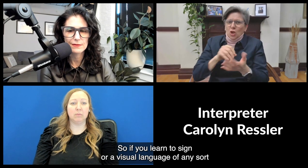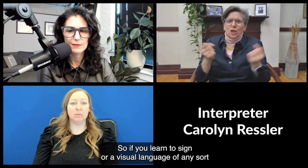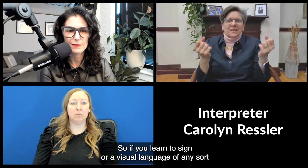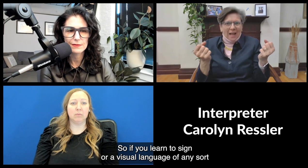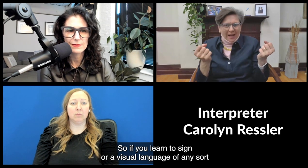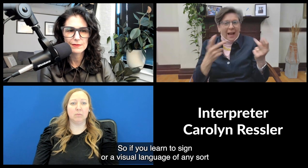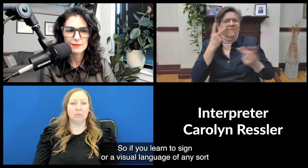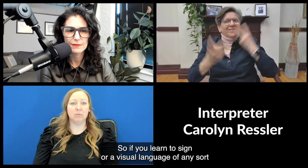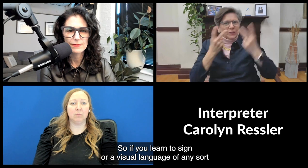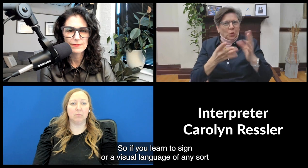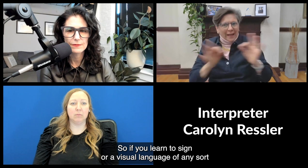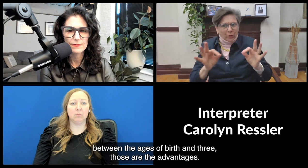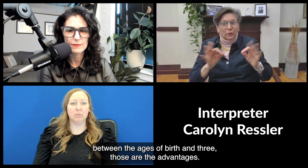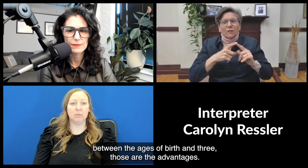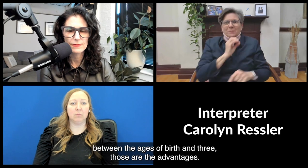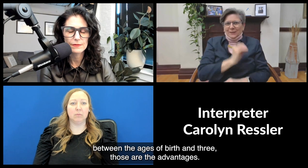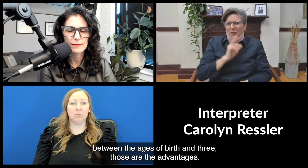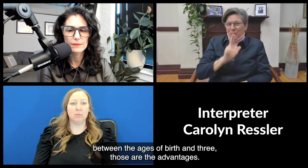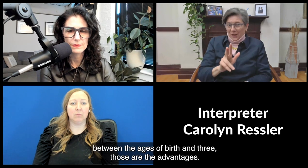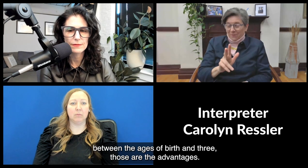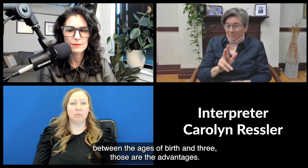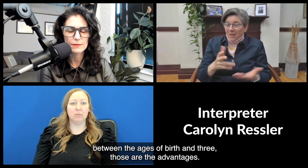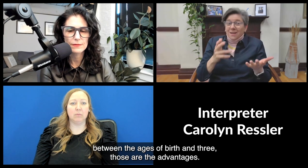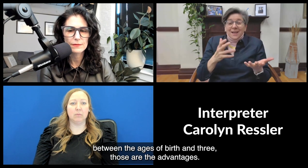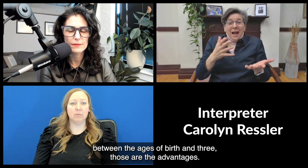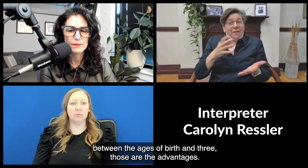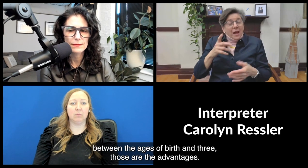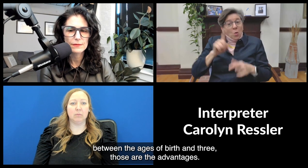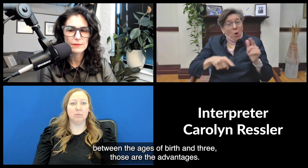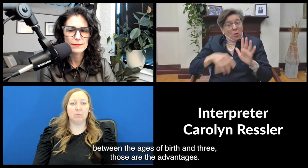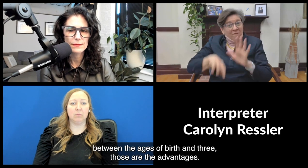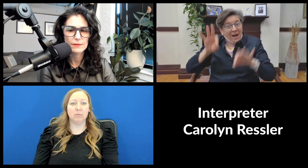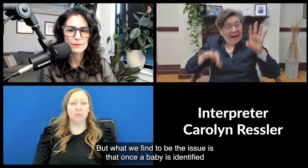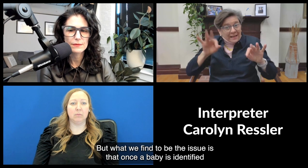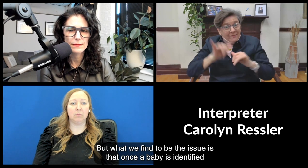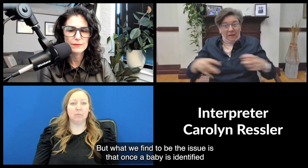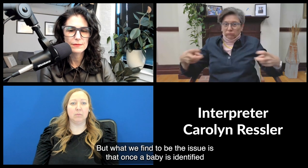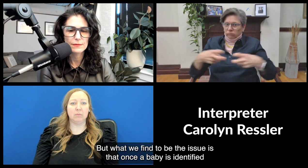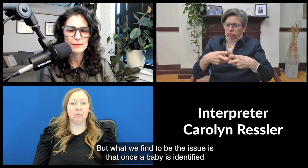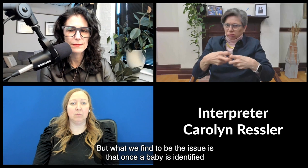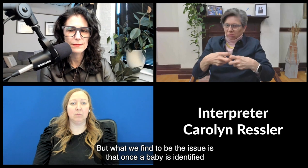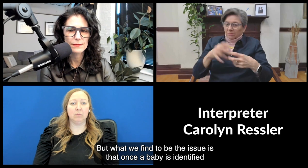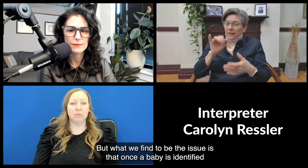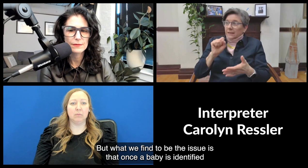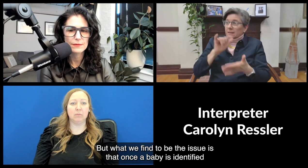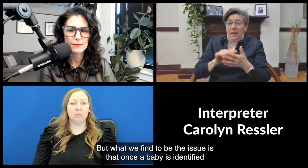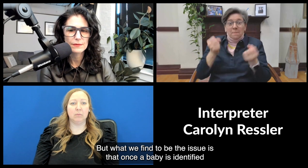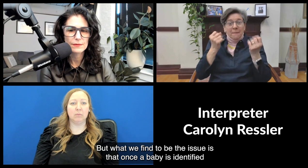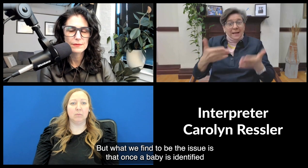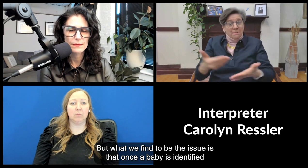factor against Alzheimer's. So if you learn to sign or a visual language of any sort between the ages of birth and three, those are the advantages.